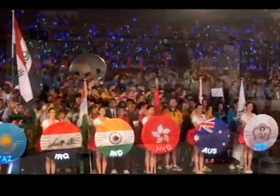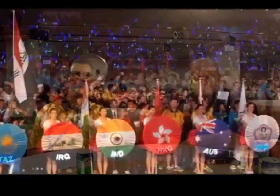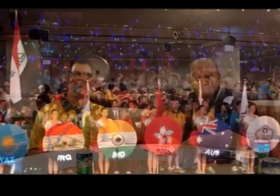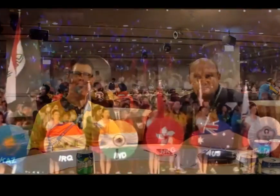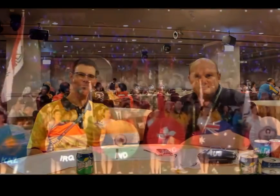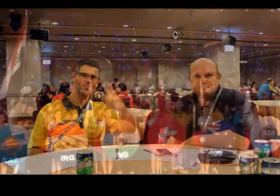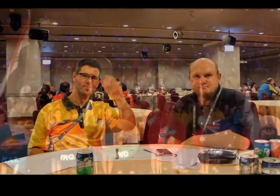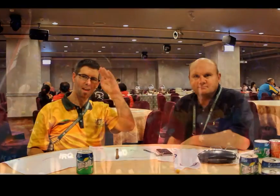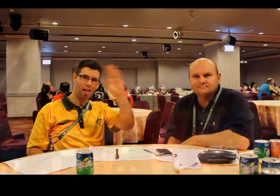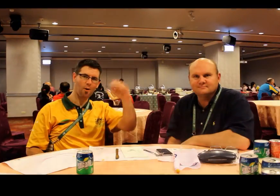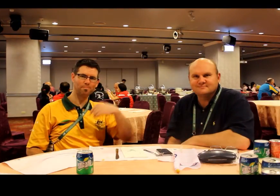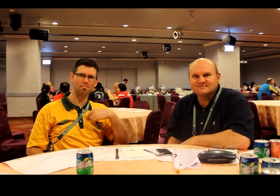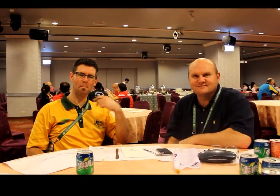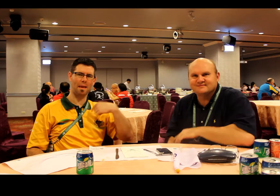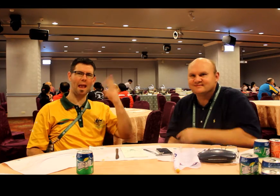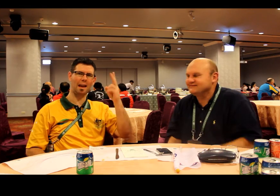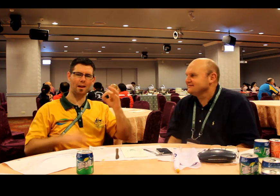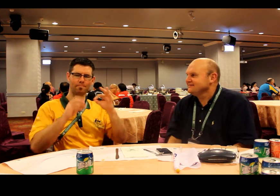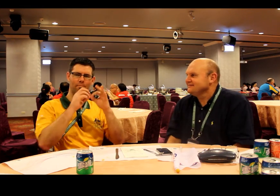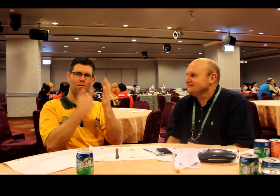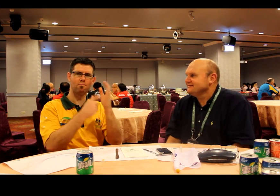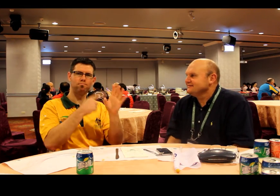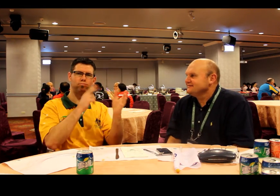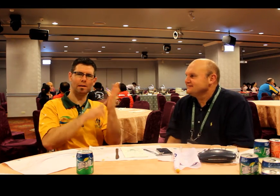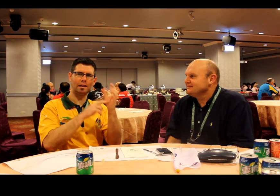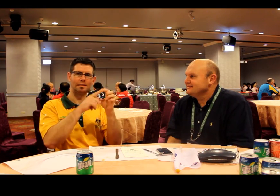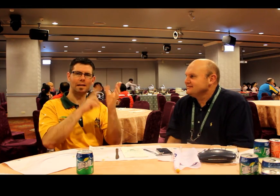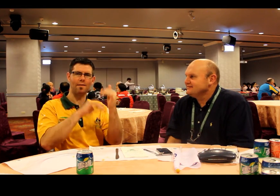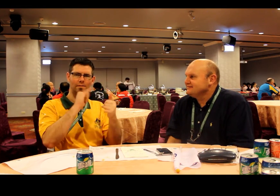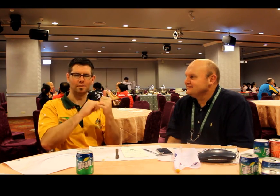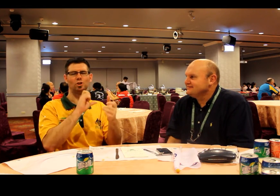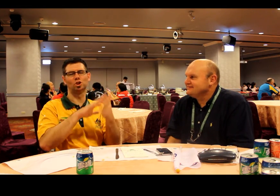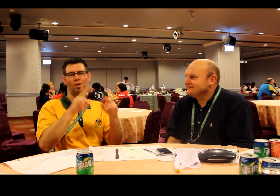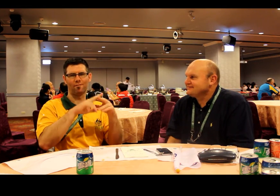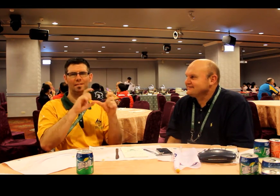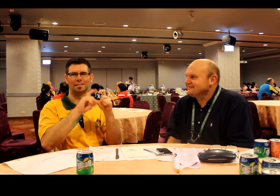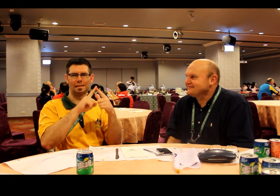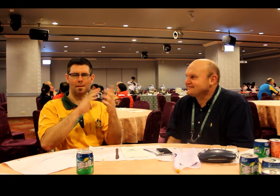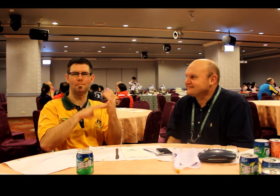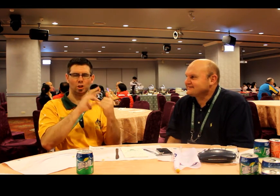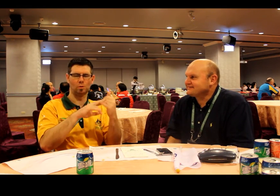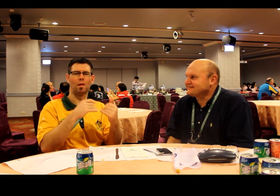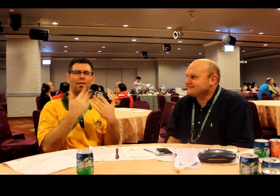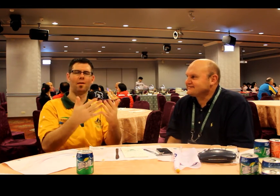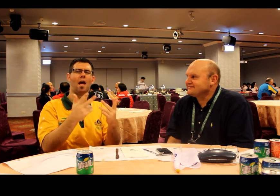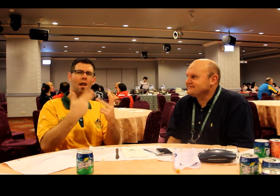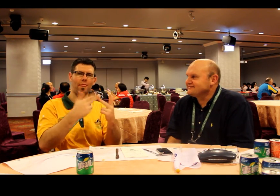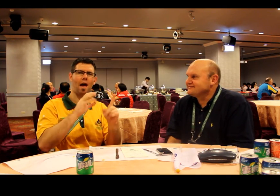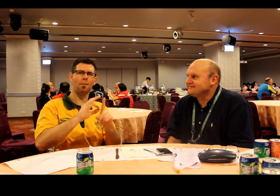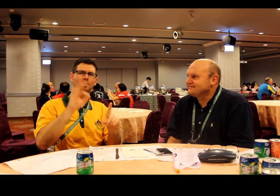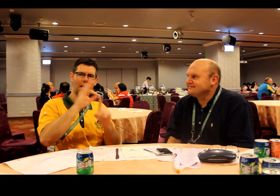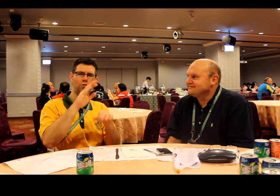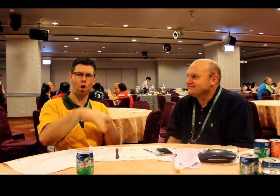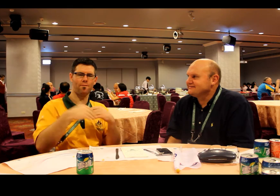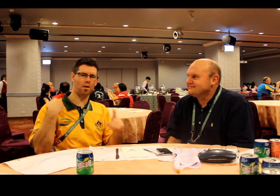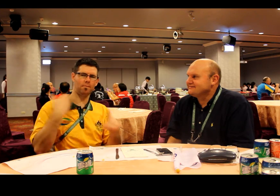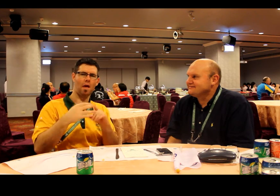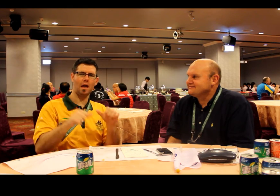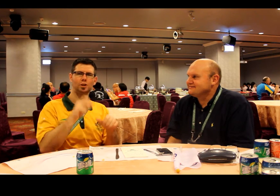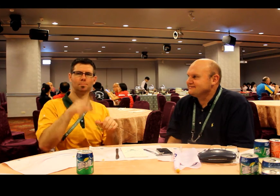Now it's time for the Hi there, it's me again, Bryn Davies, Chef Michon, and I've got another update for you